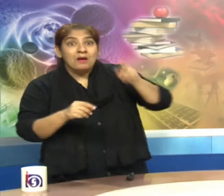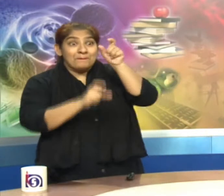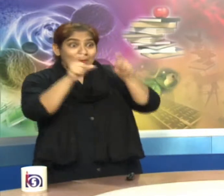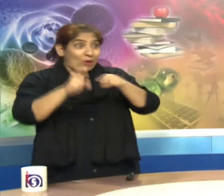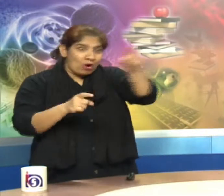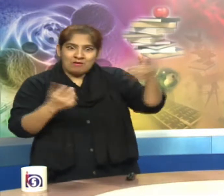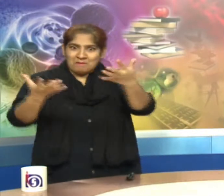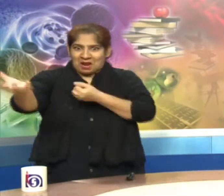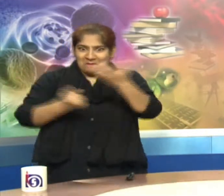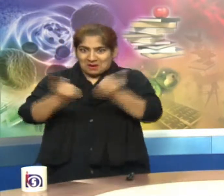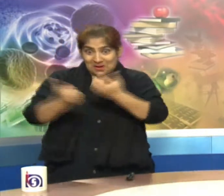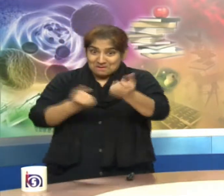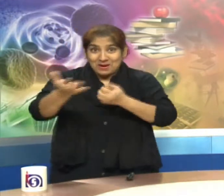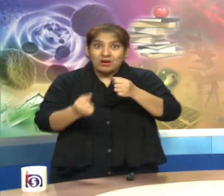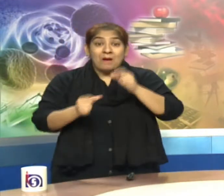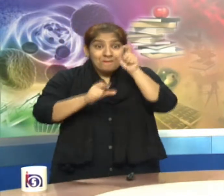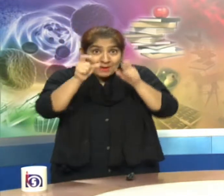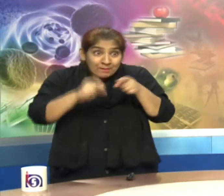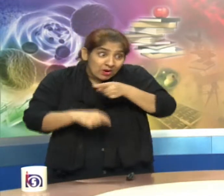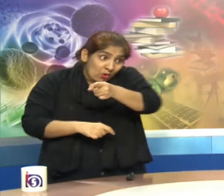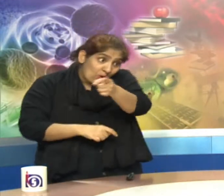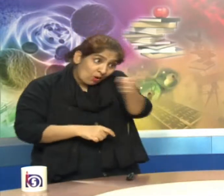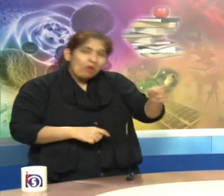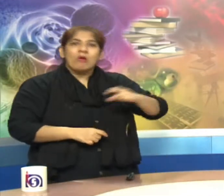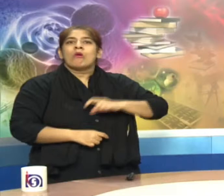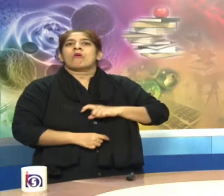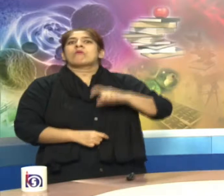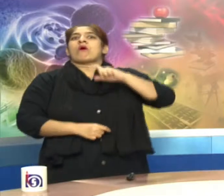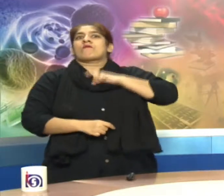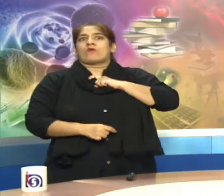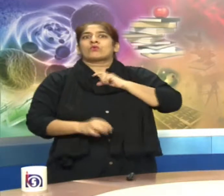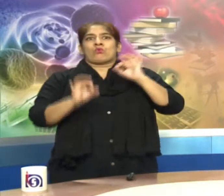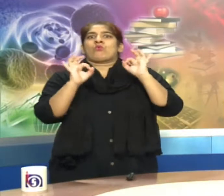We also can see a point, customer confidence.